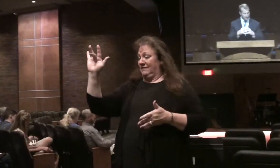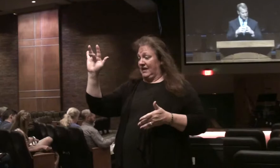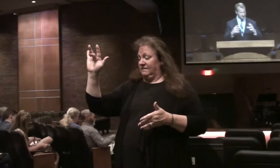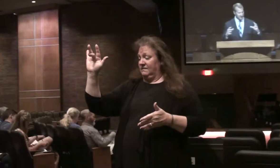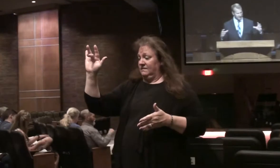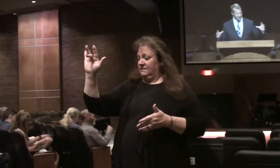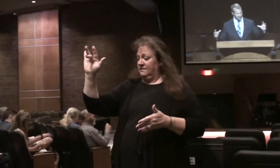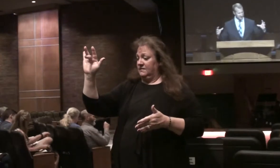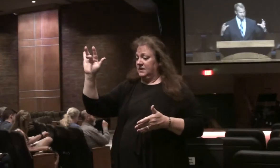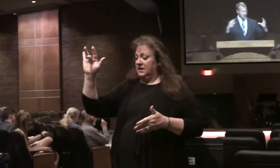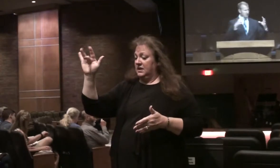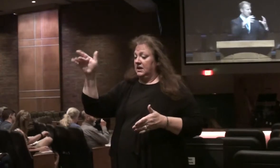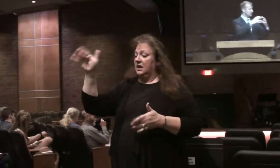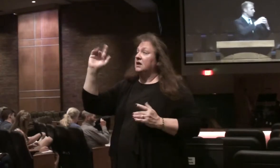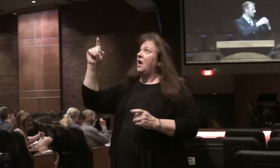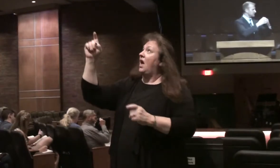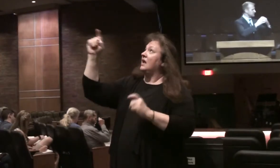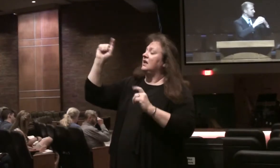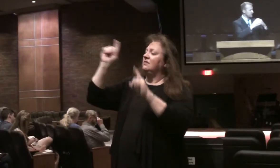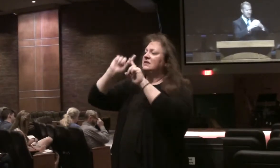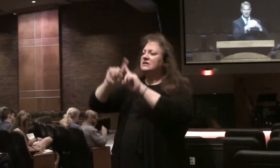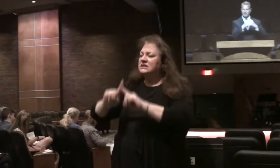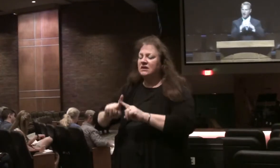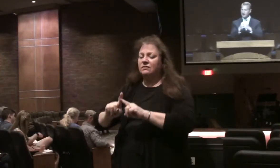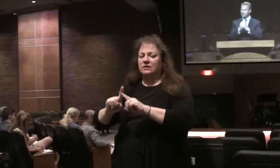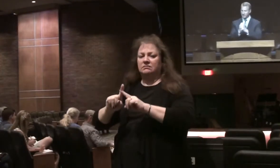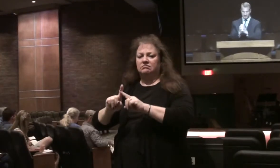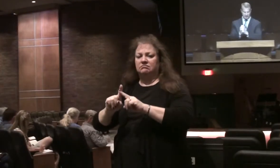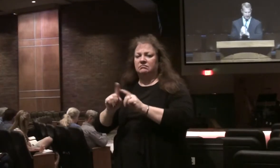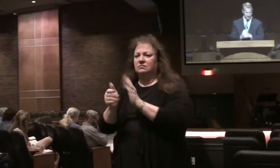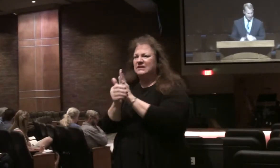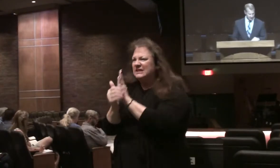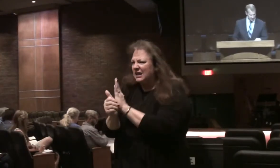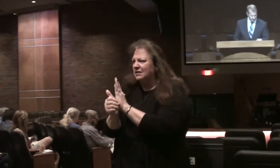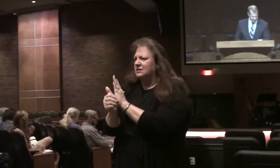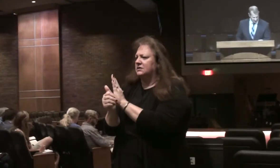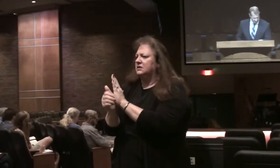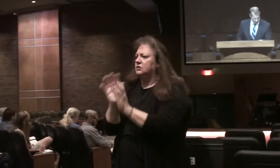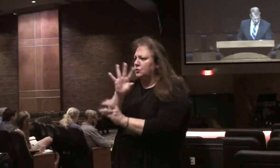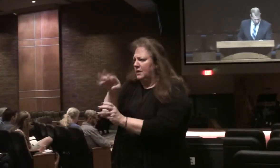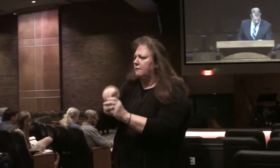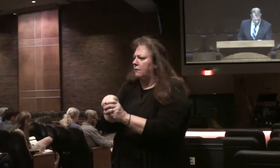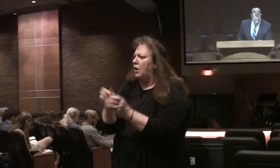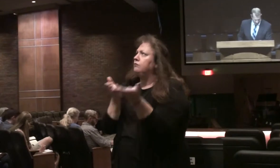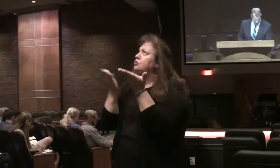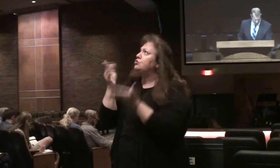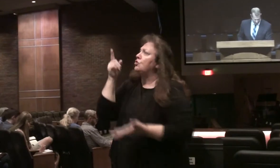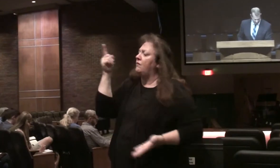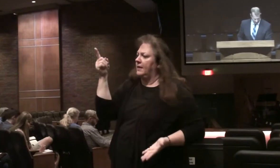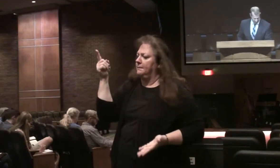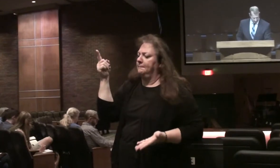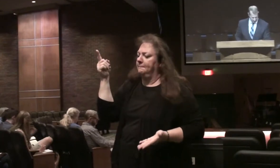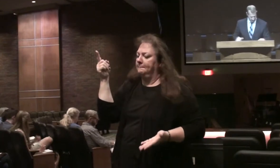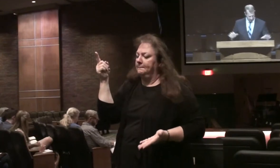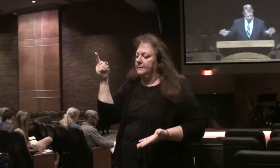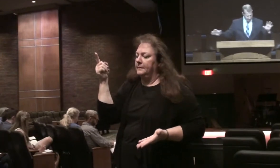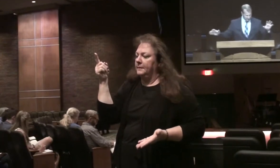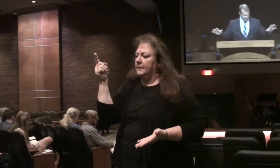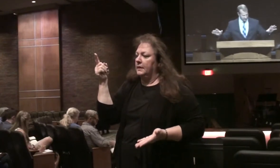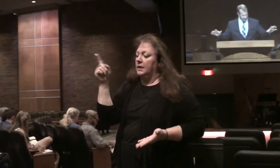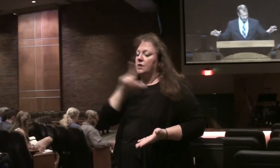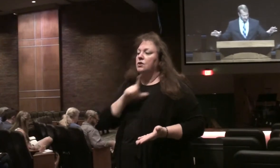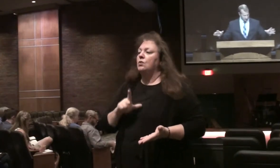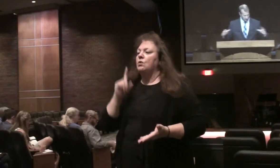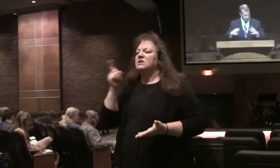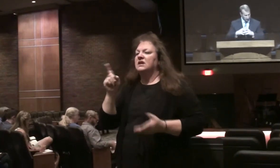the context of God gifting different believers differently in the body to function, he says in chapter 12, verse 25, the Lord has